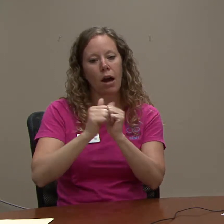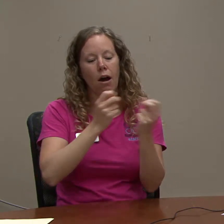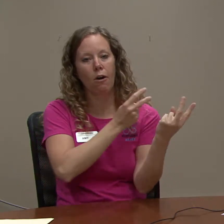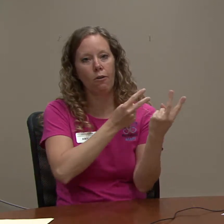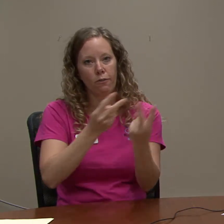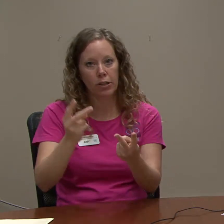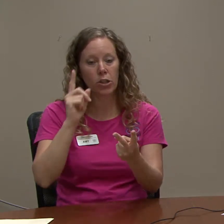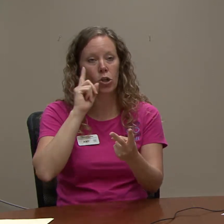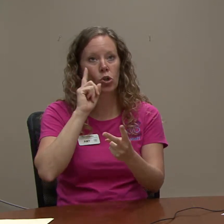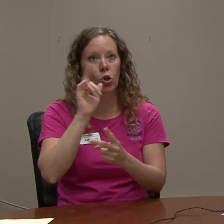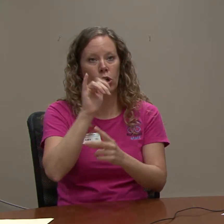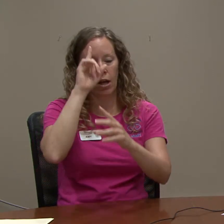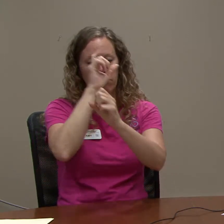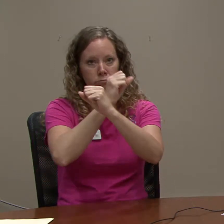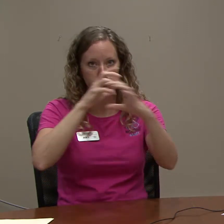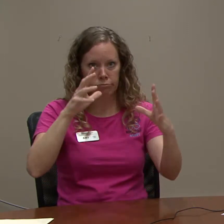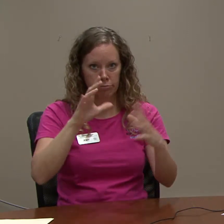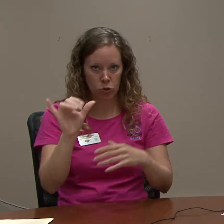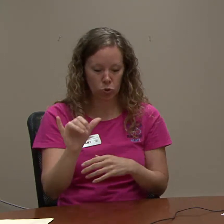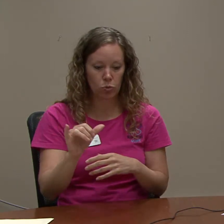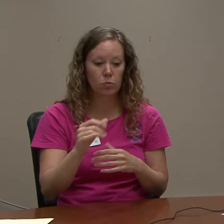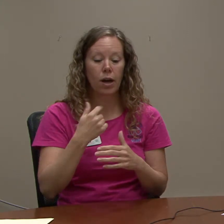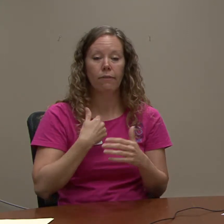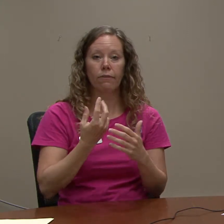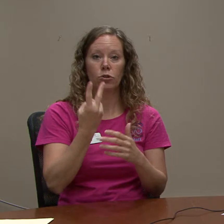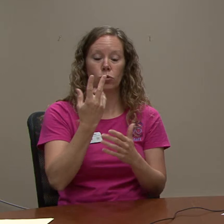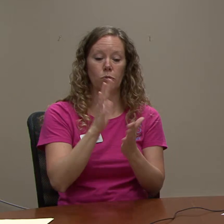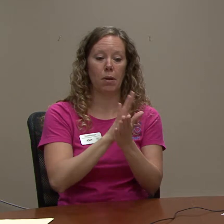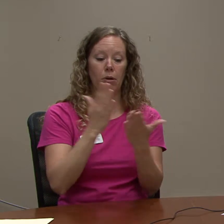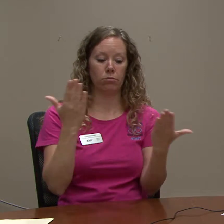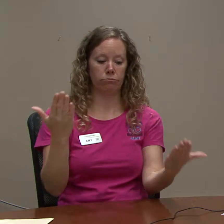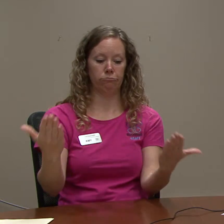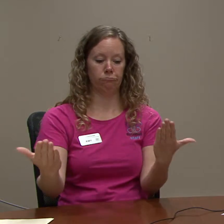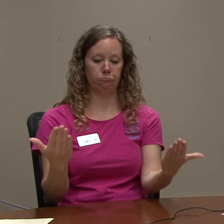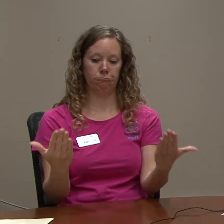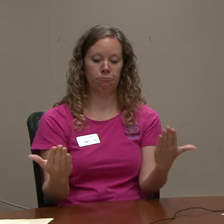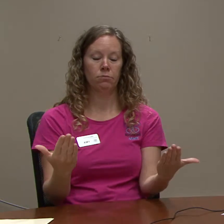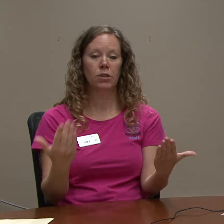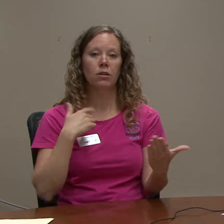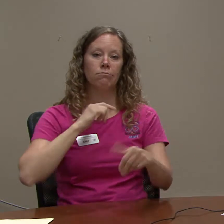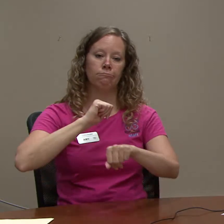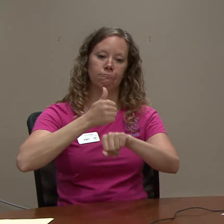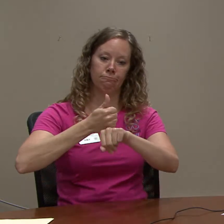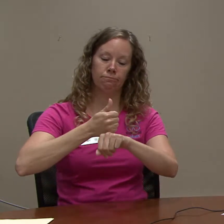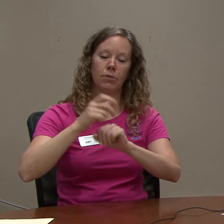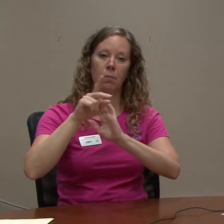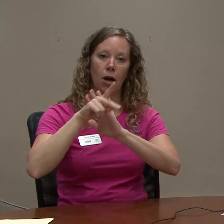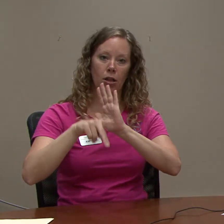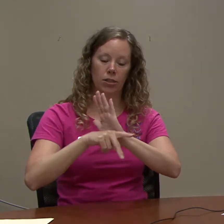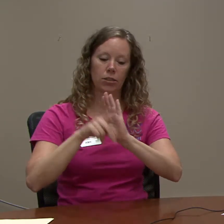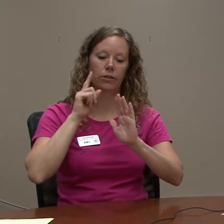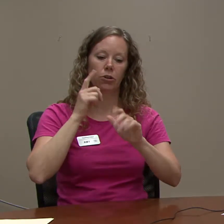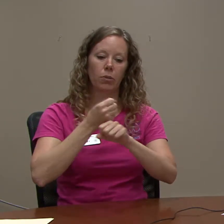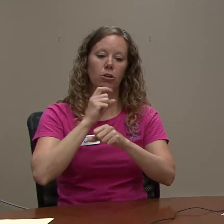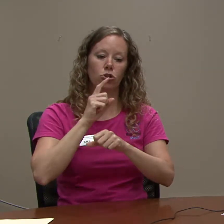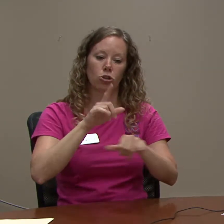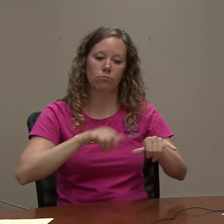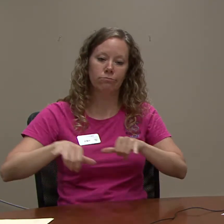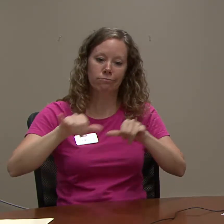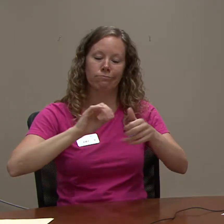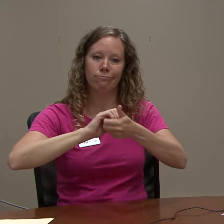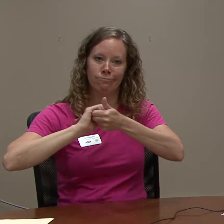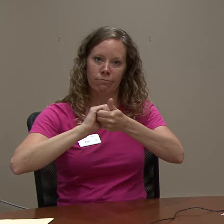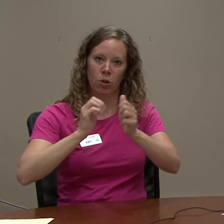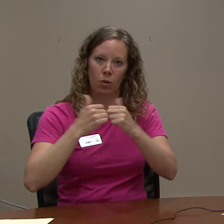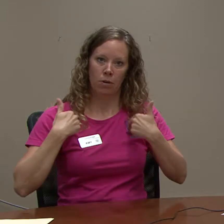visitation. Both of these documents have laid the foundation for the policy to ensure compliance.